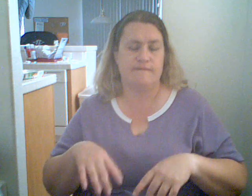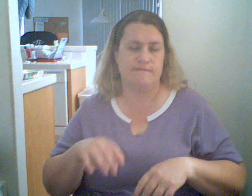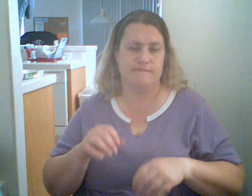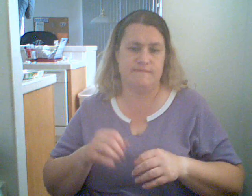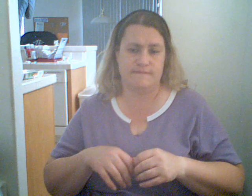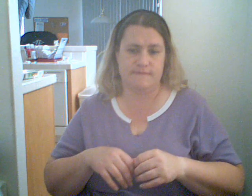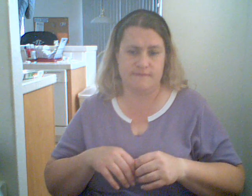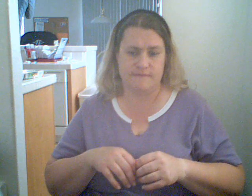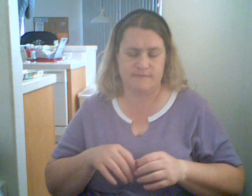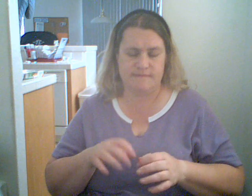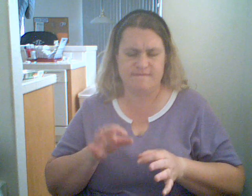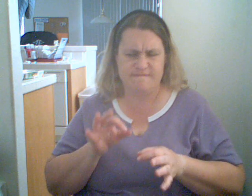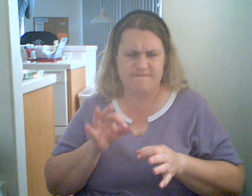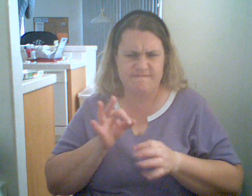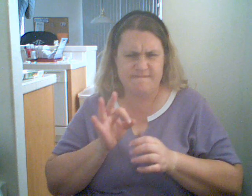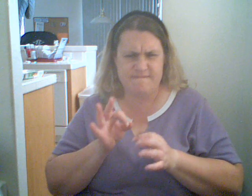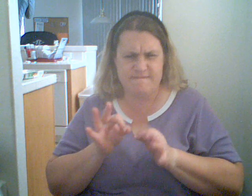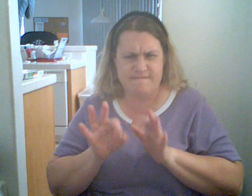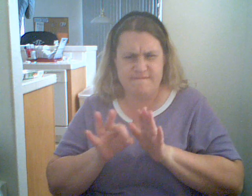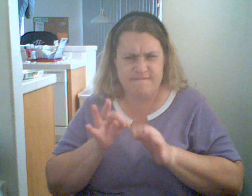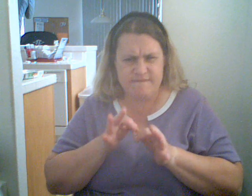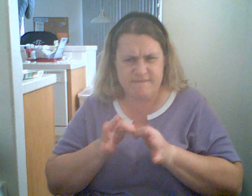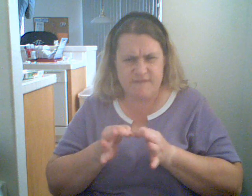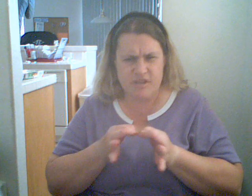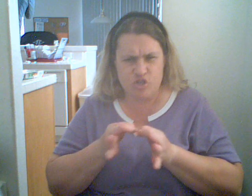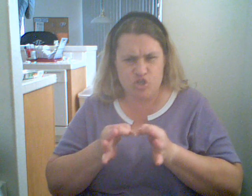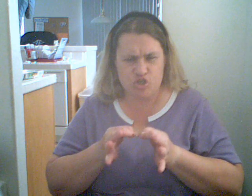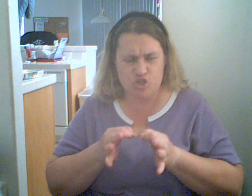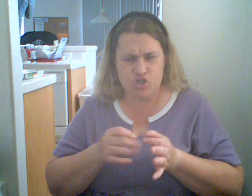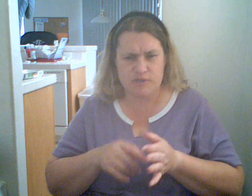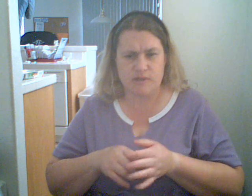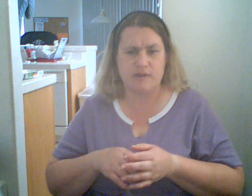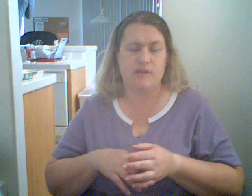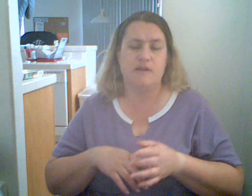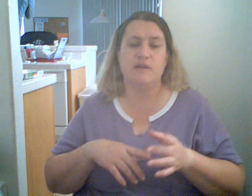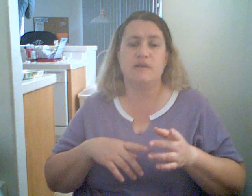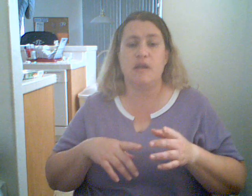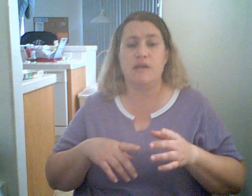So they're going to ask you questions based on knowledge of